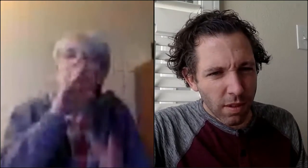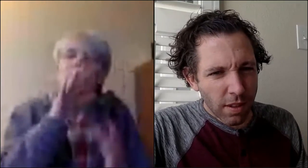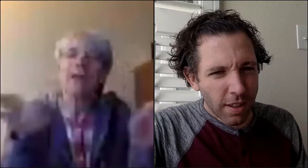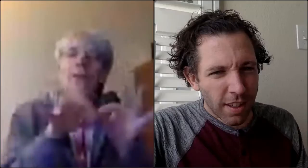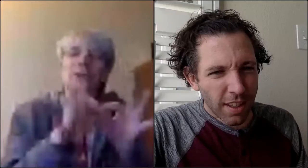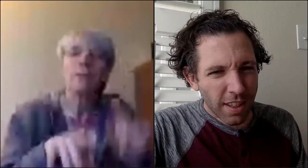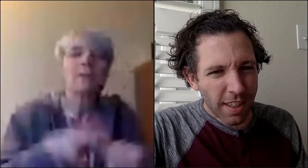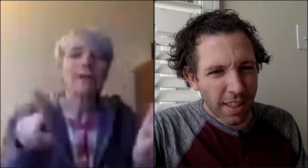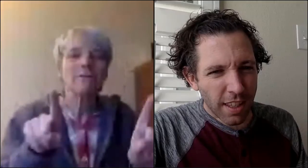language.